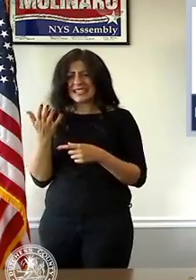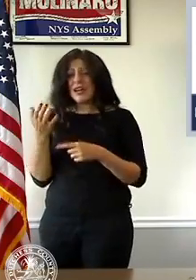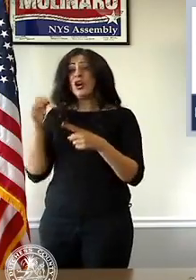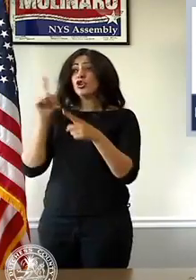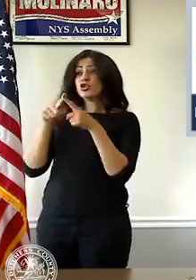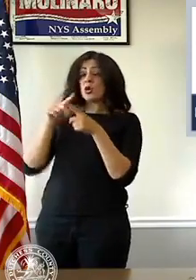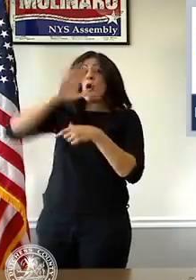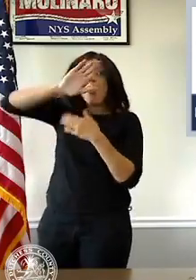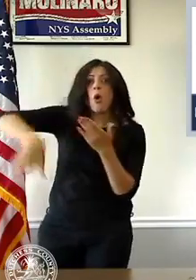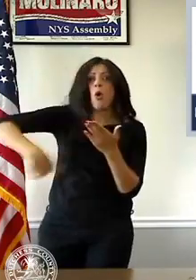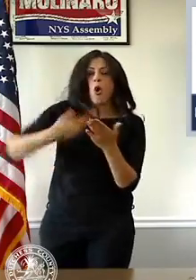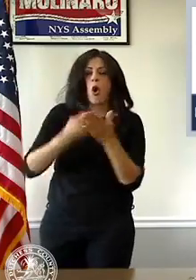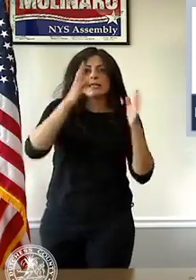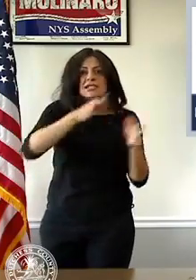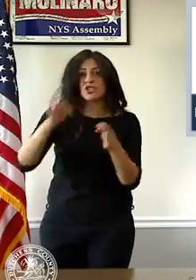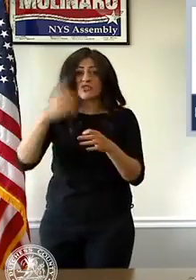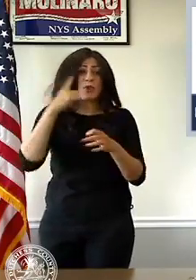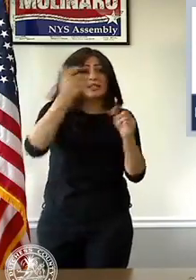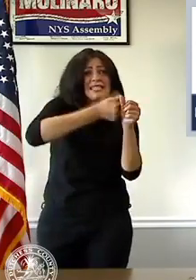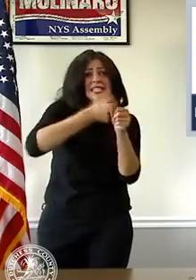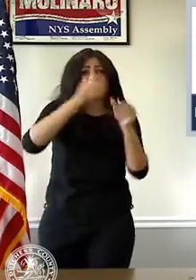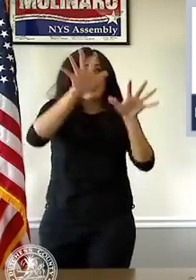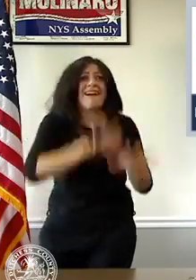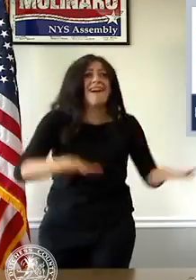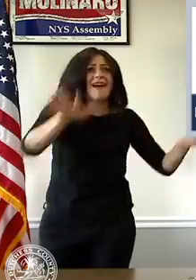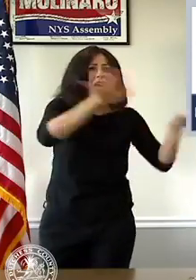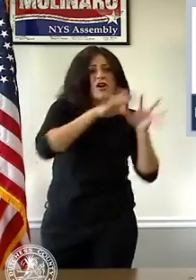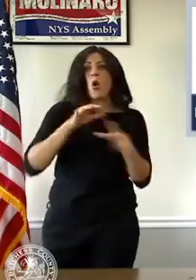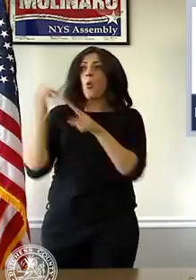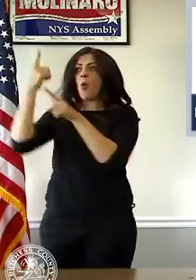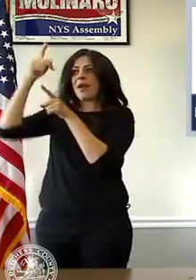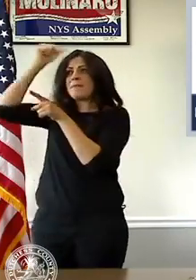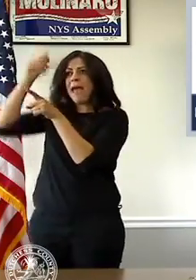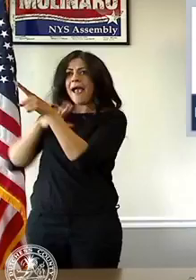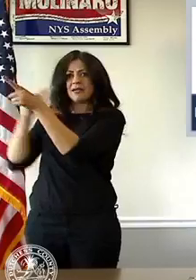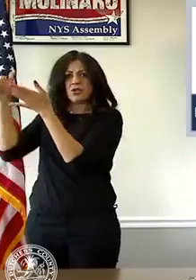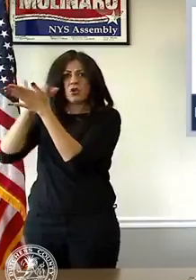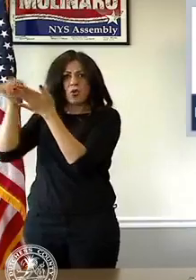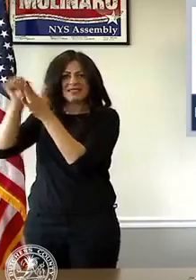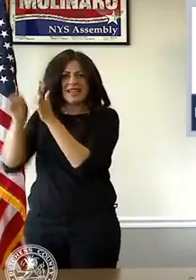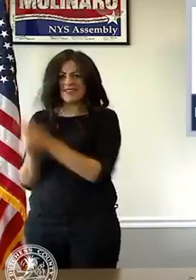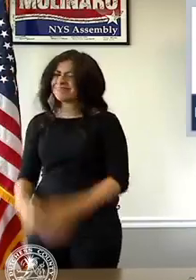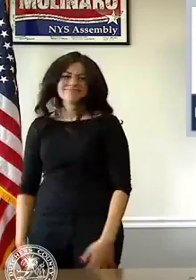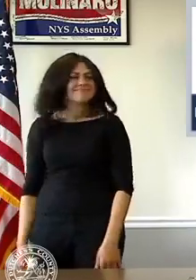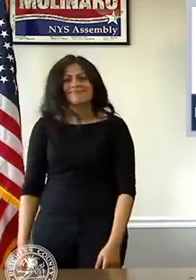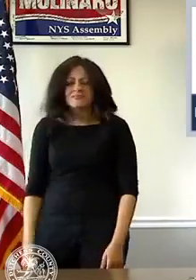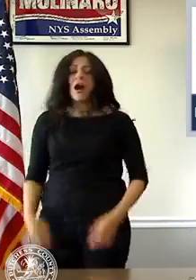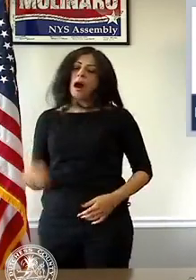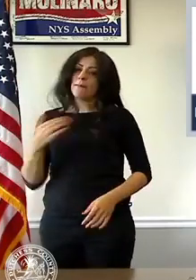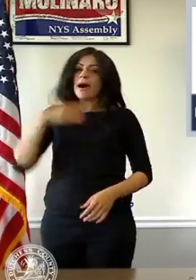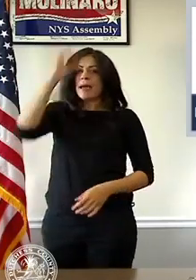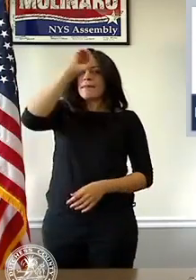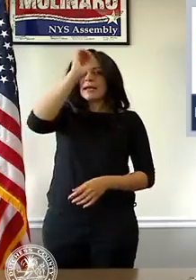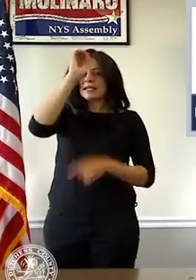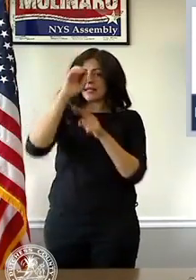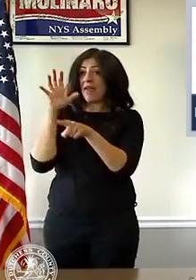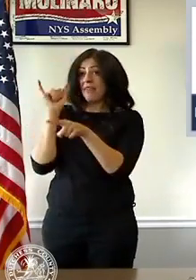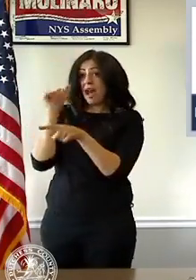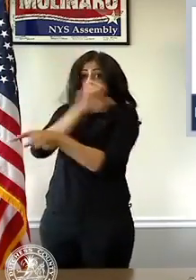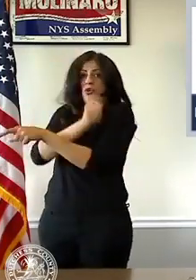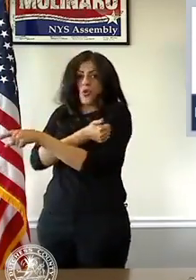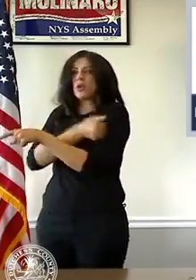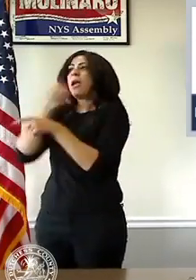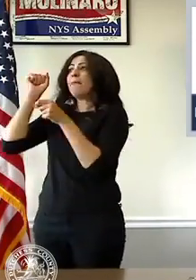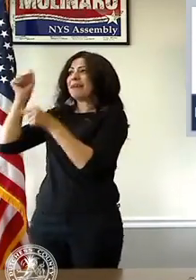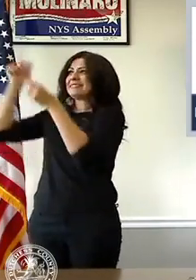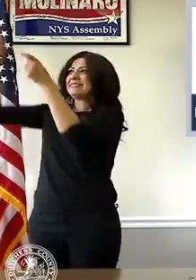level of government or one person. So that is what I believe, and I believe that as a government and as a people and as a community, that authority